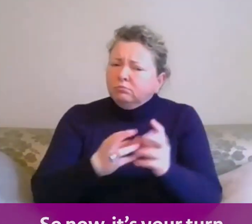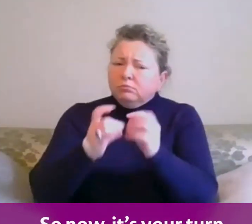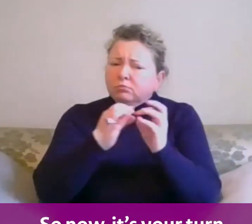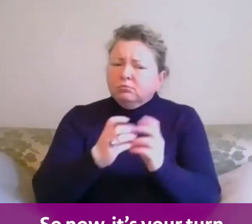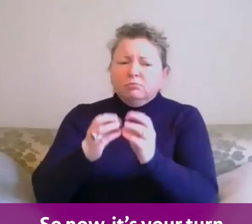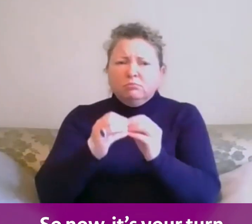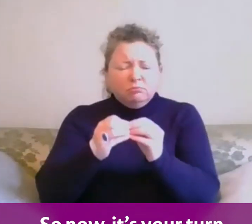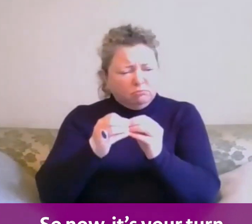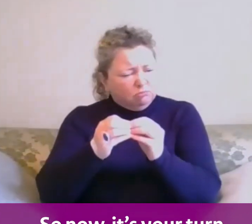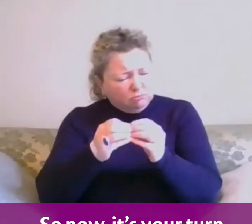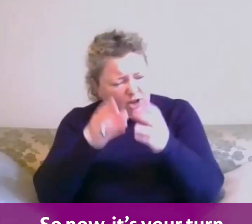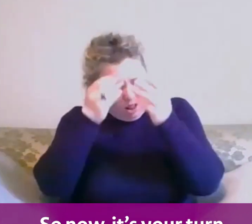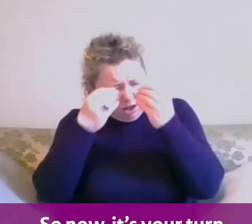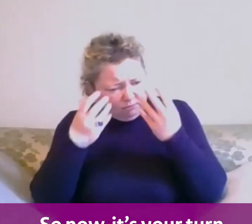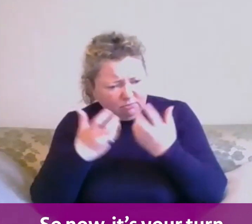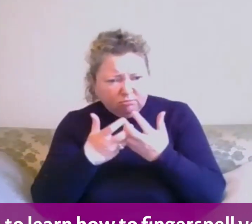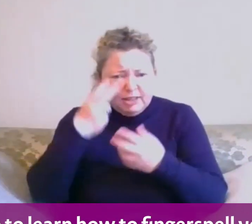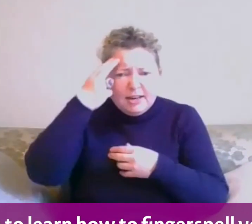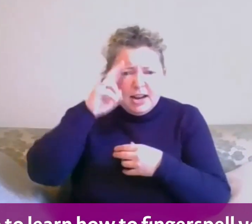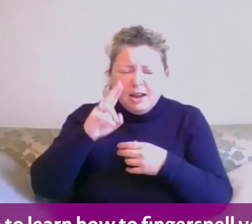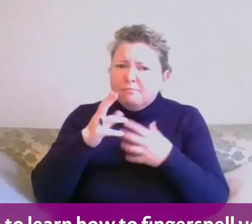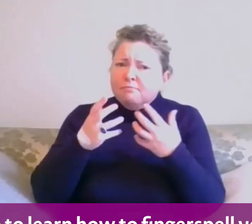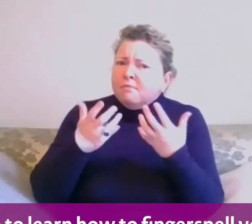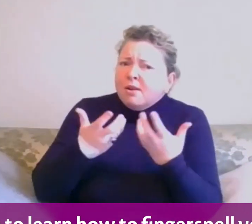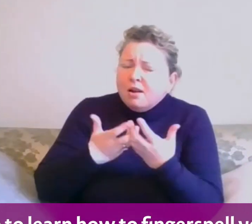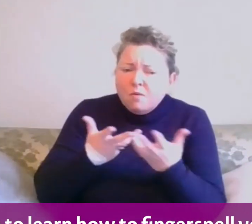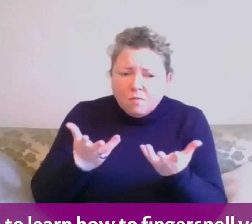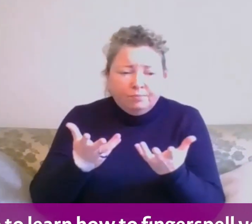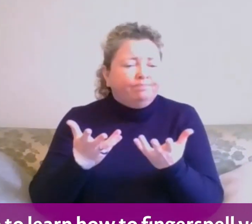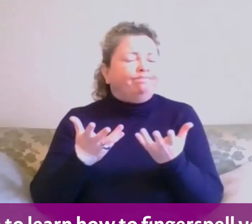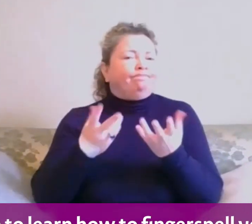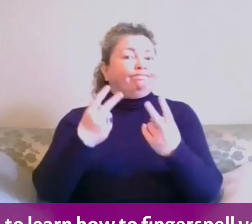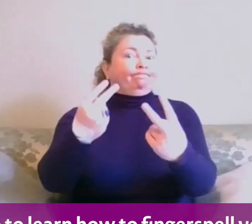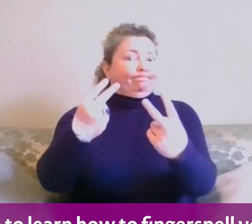So now it's your turn. It's time to learn how to fingerspell your name.